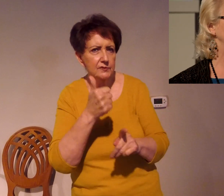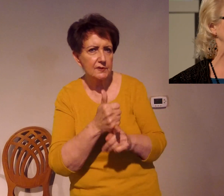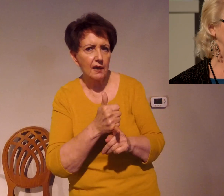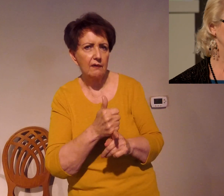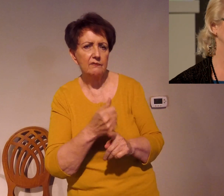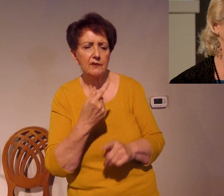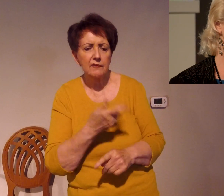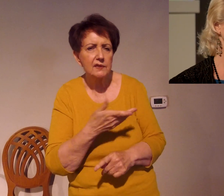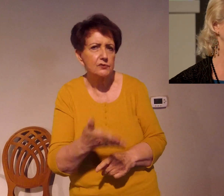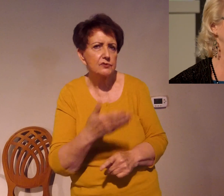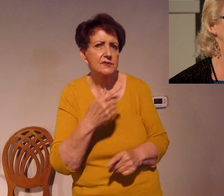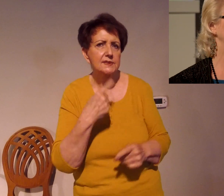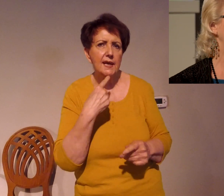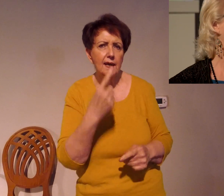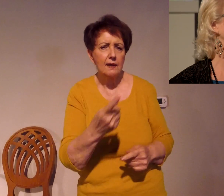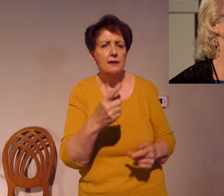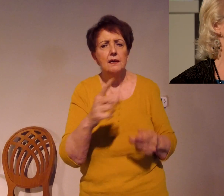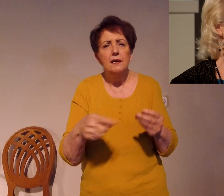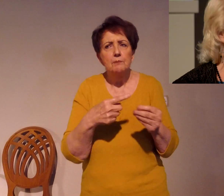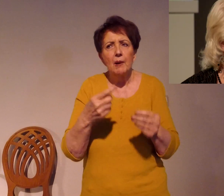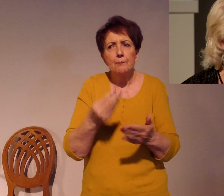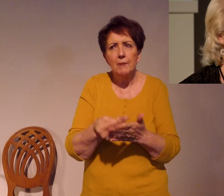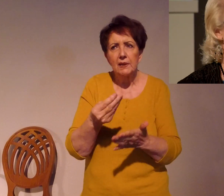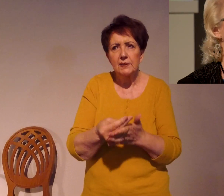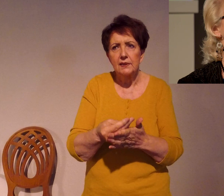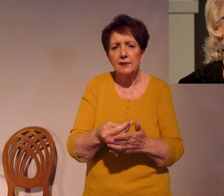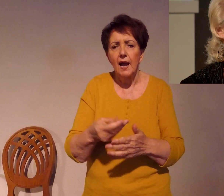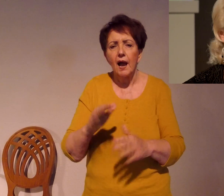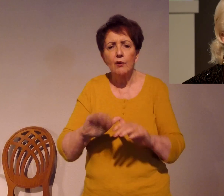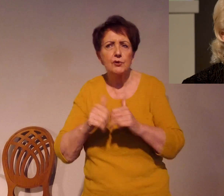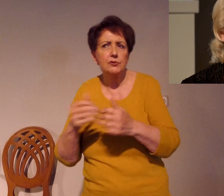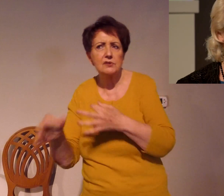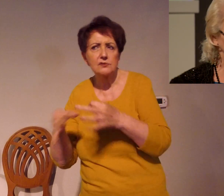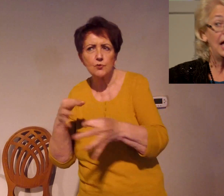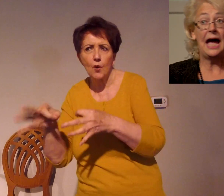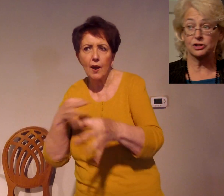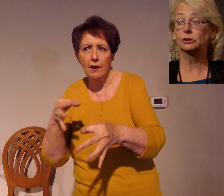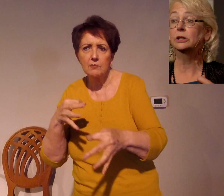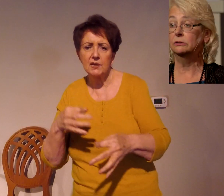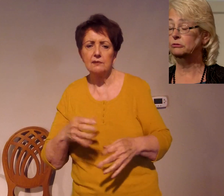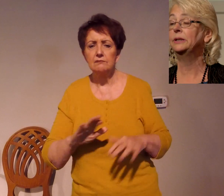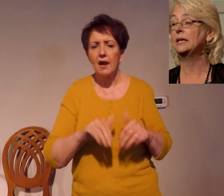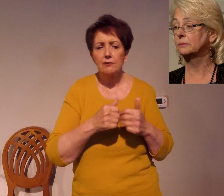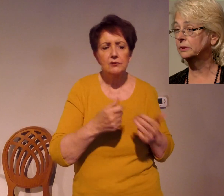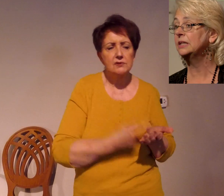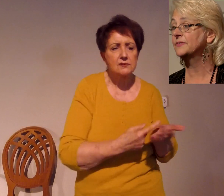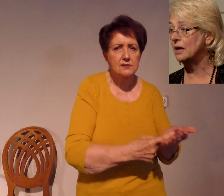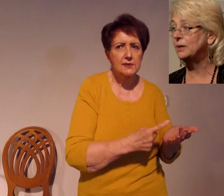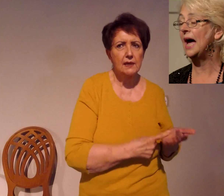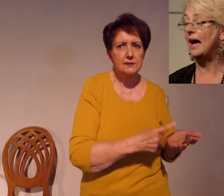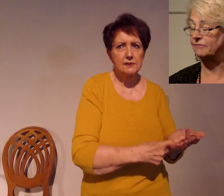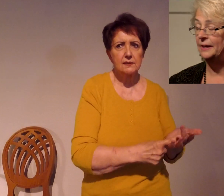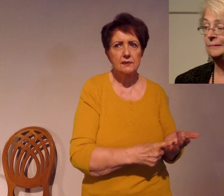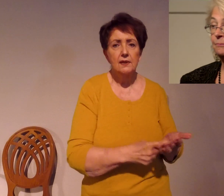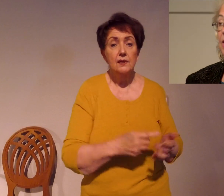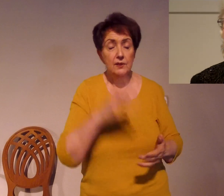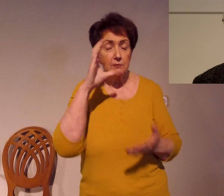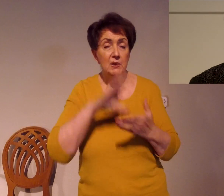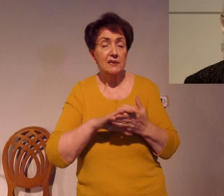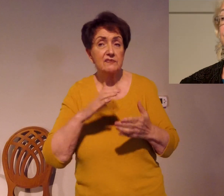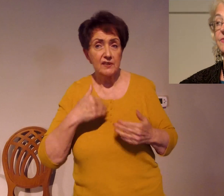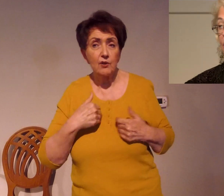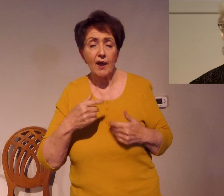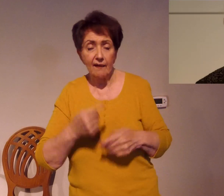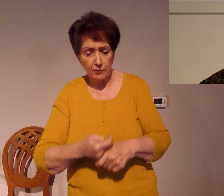our financial prosperity and how we describe it and how we talk about it will actually illuminate the beliefs that we have